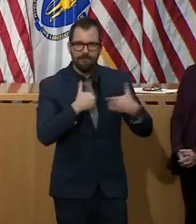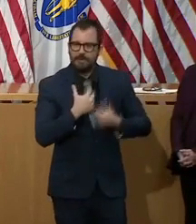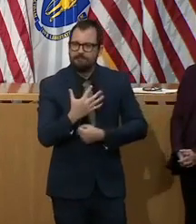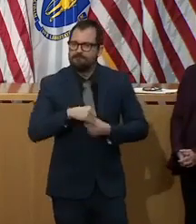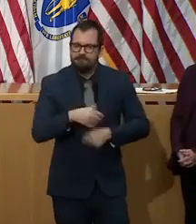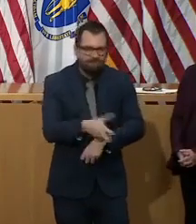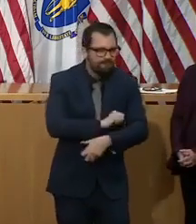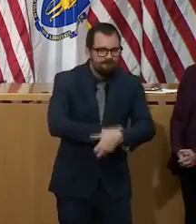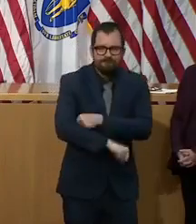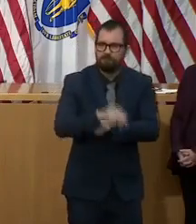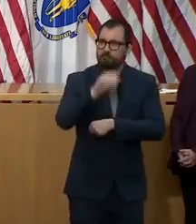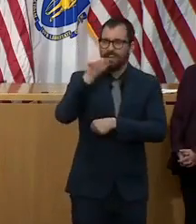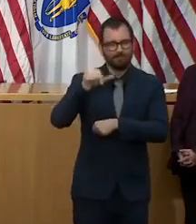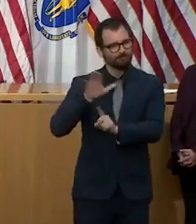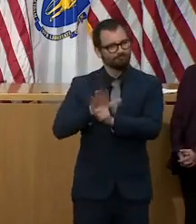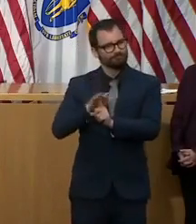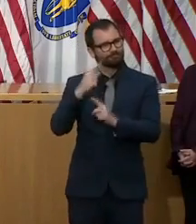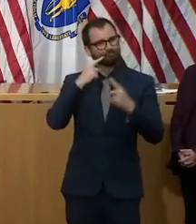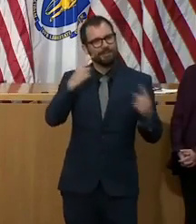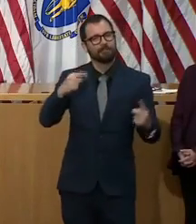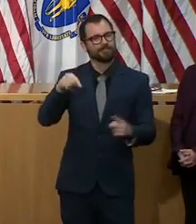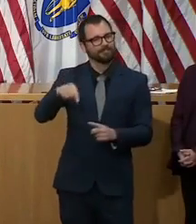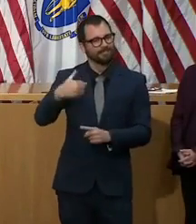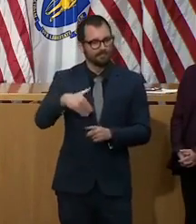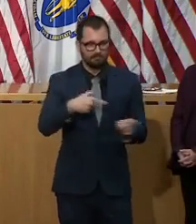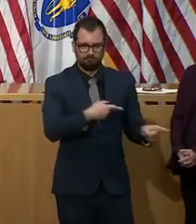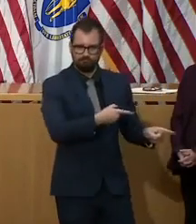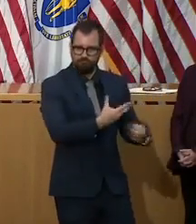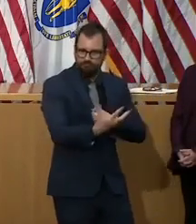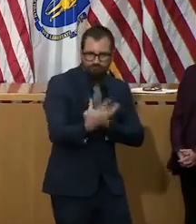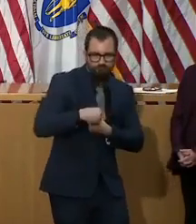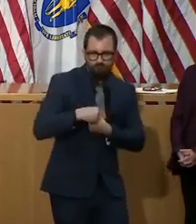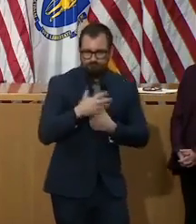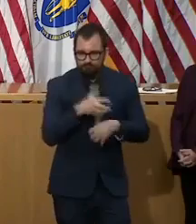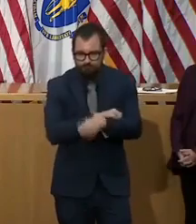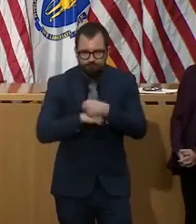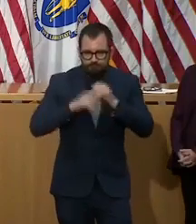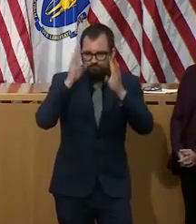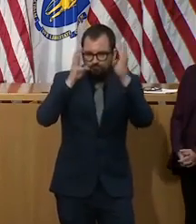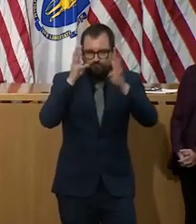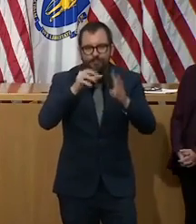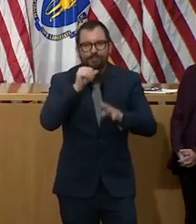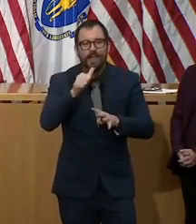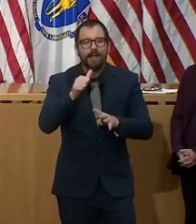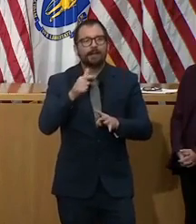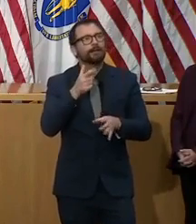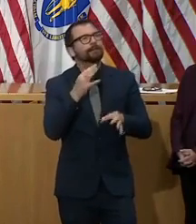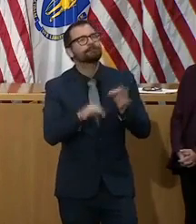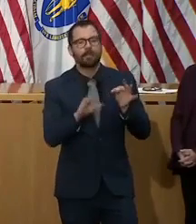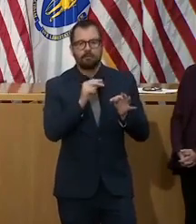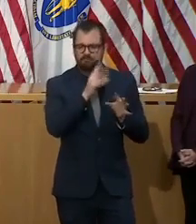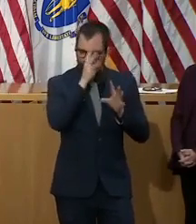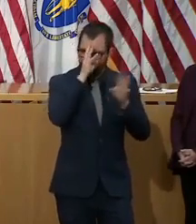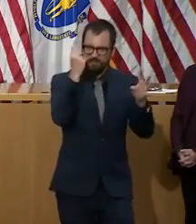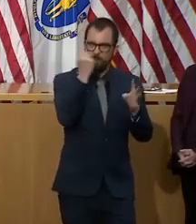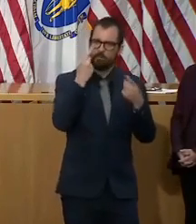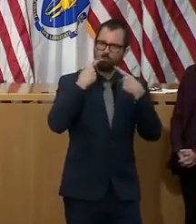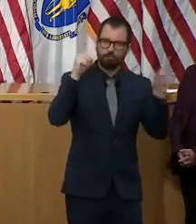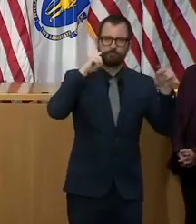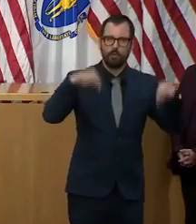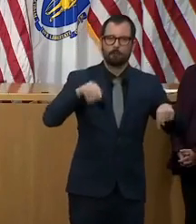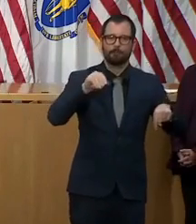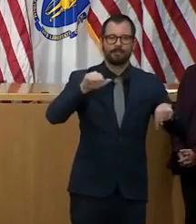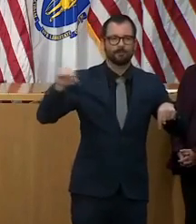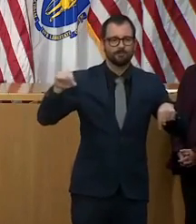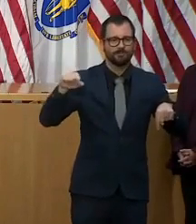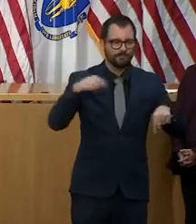behind our Massachusetts economy. That positive force will continue to propel us forward through this process. We'll